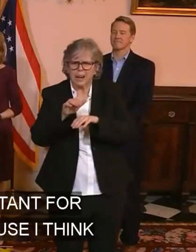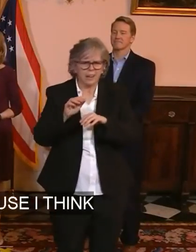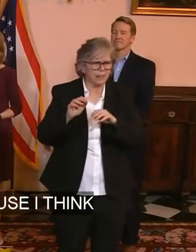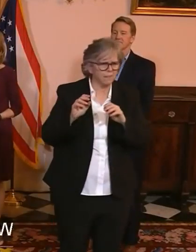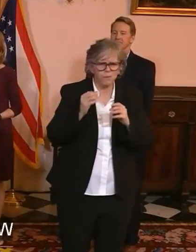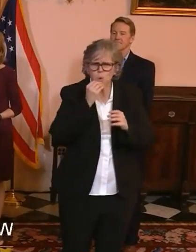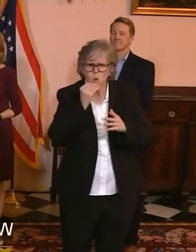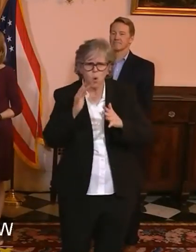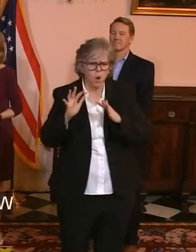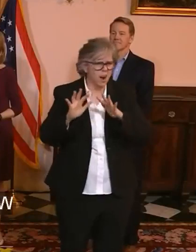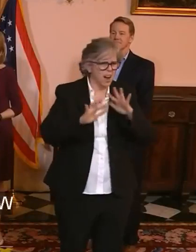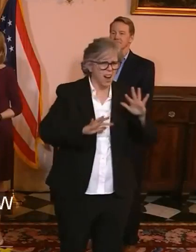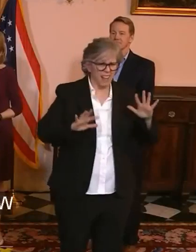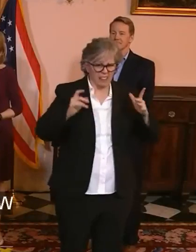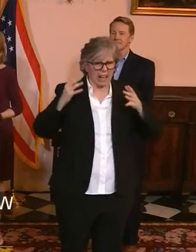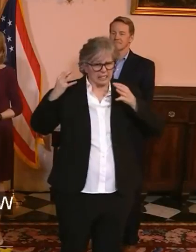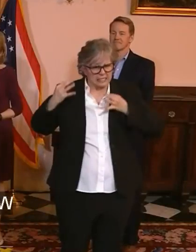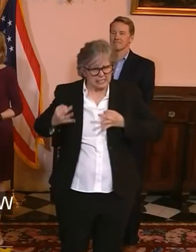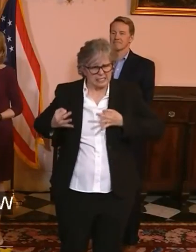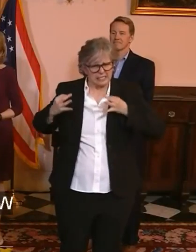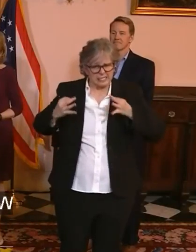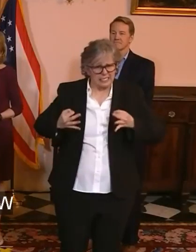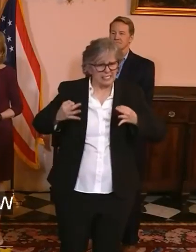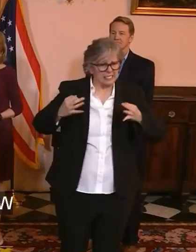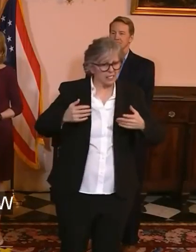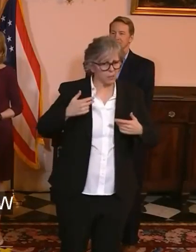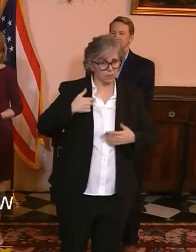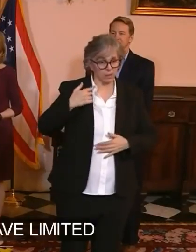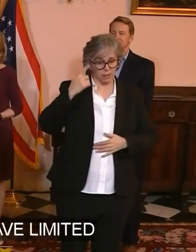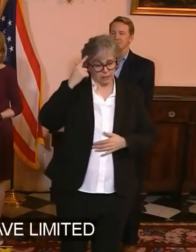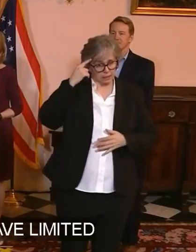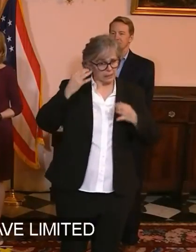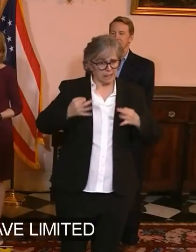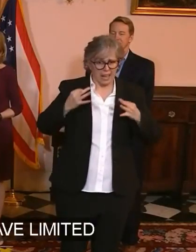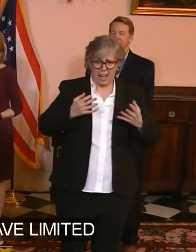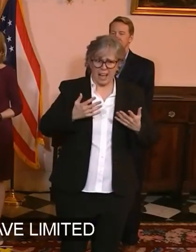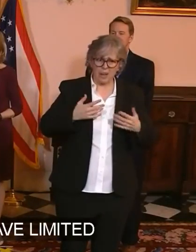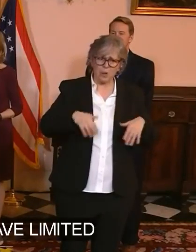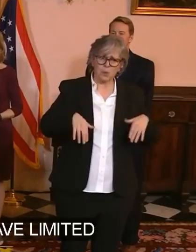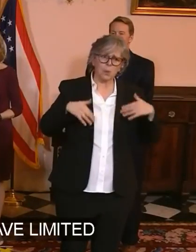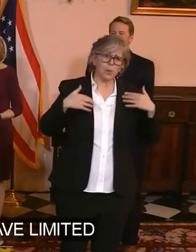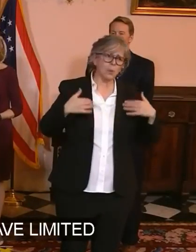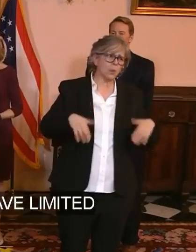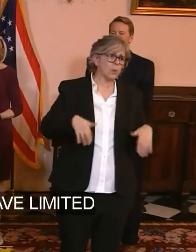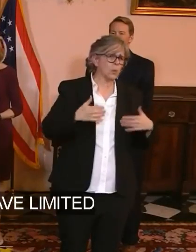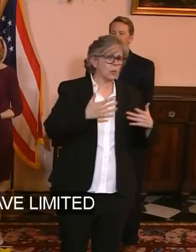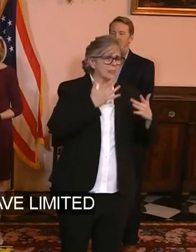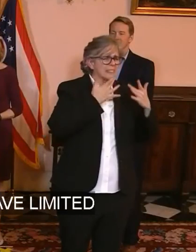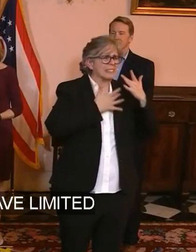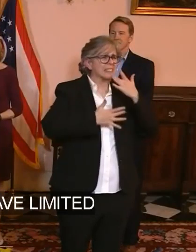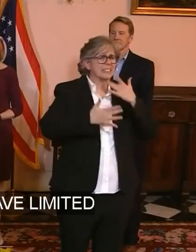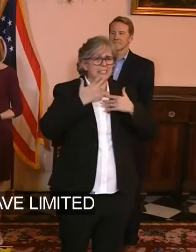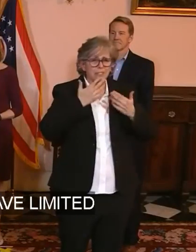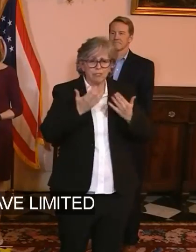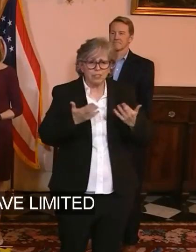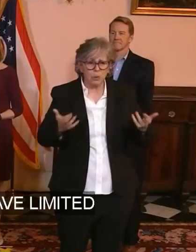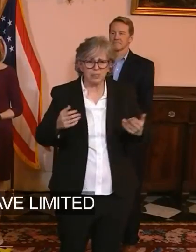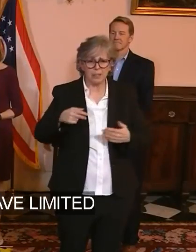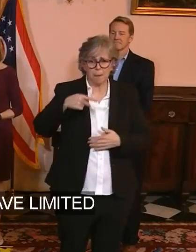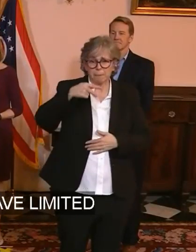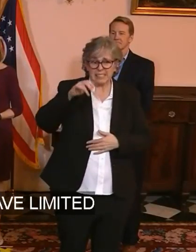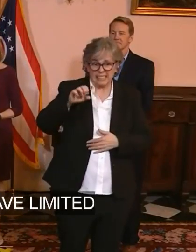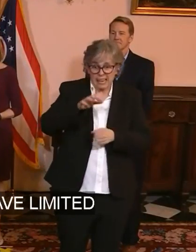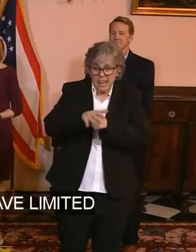limited resources, we have limited PPE, and we will never know, just through our cases that we have so far, we know we have